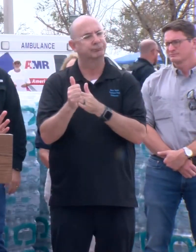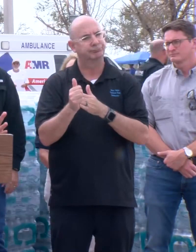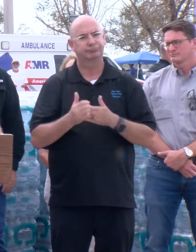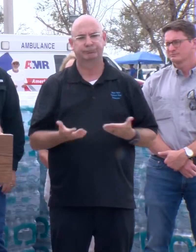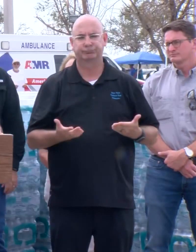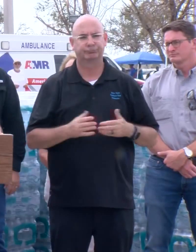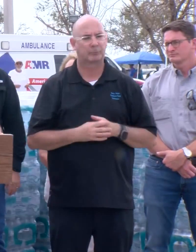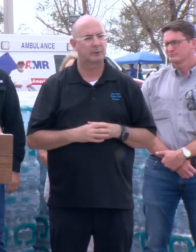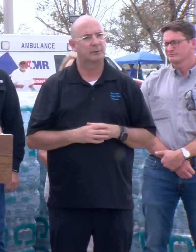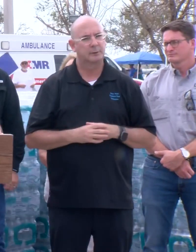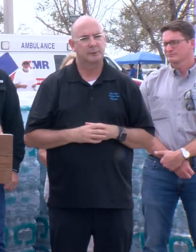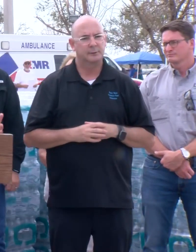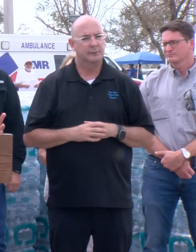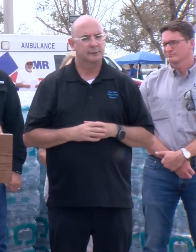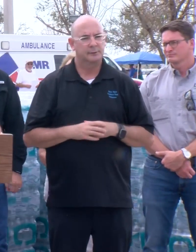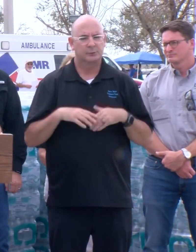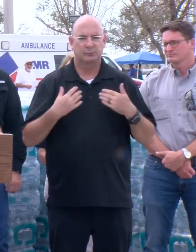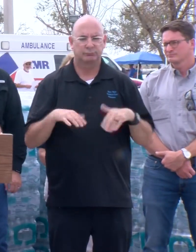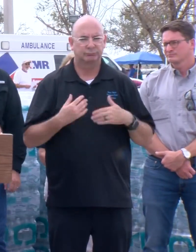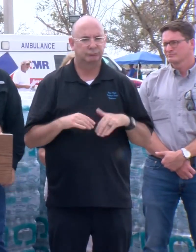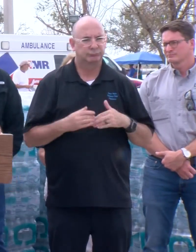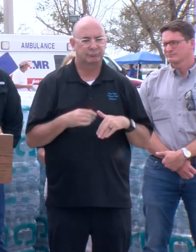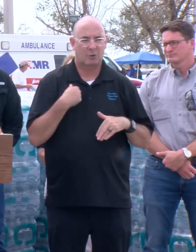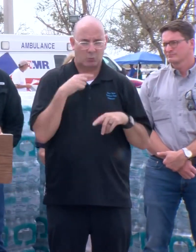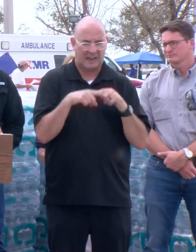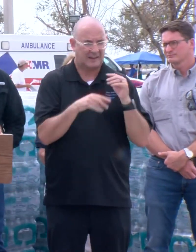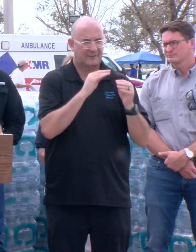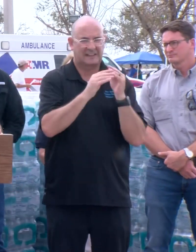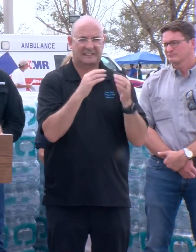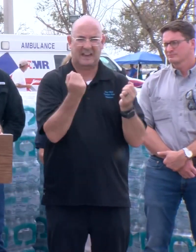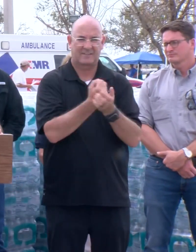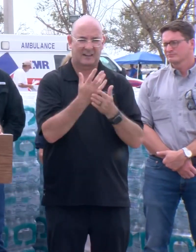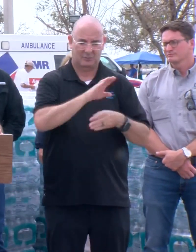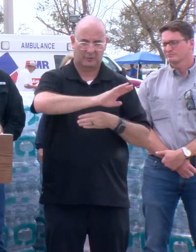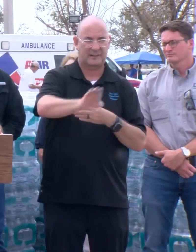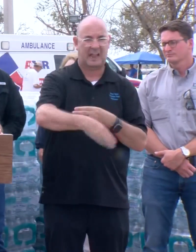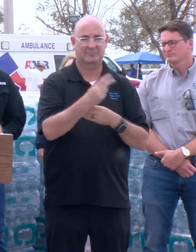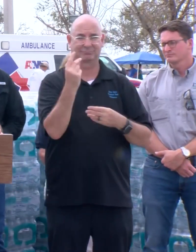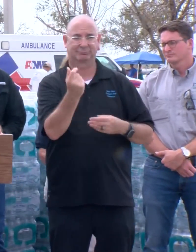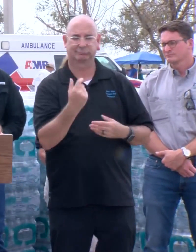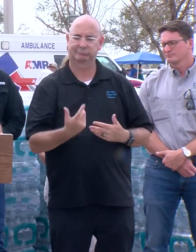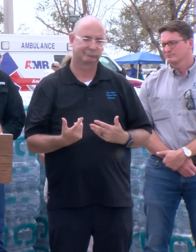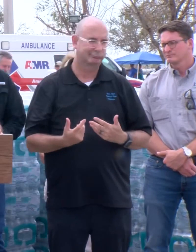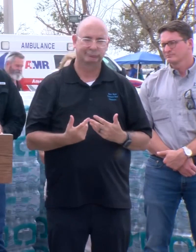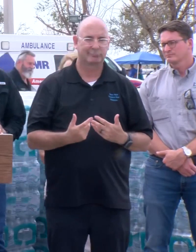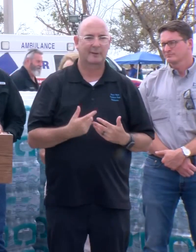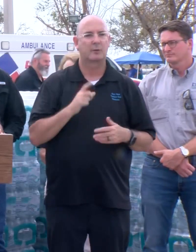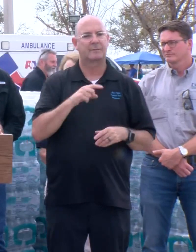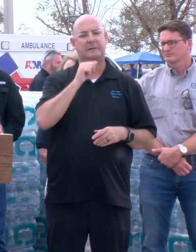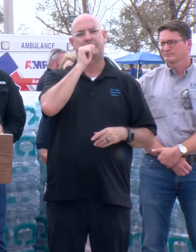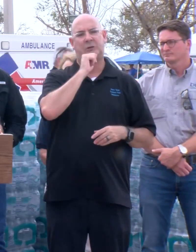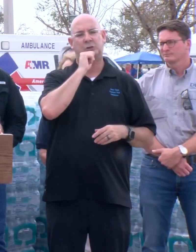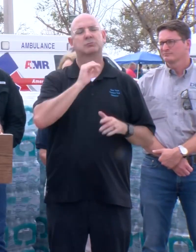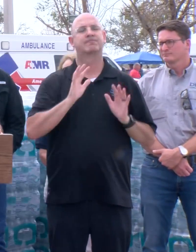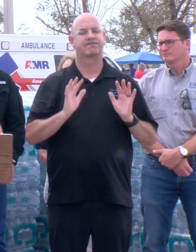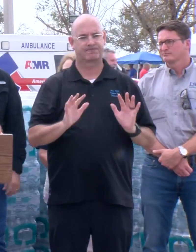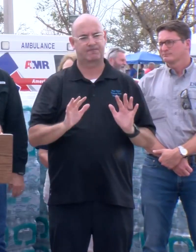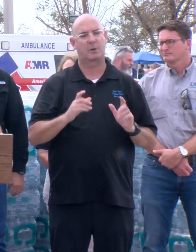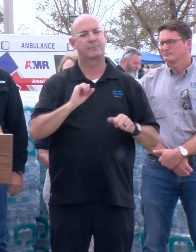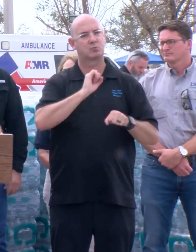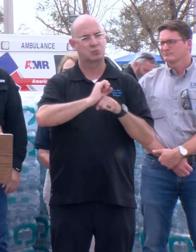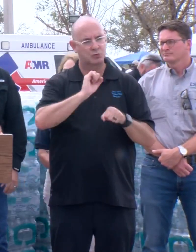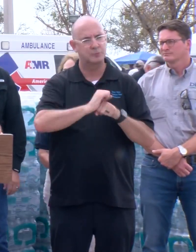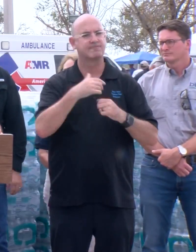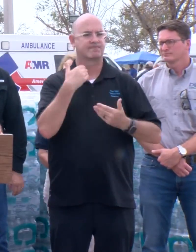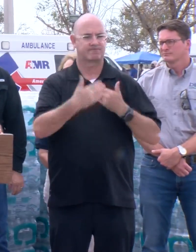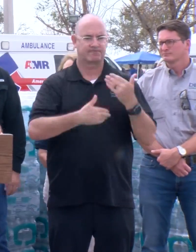not going to happen overnight. You've got to be patient. You've got to work. But this governor is pushing harder than anybody I've ever seen lead this state